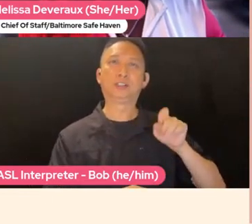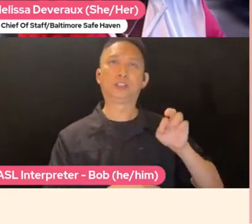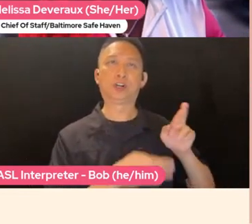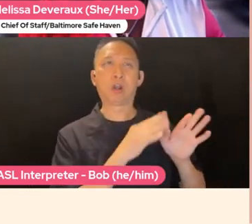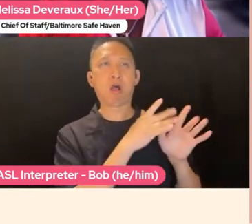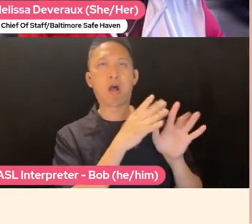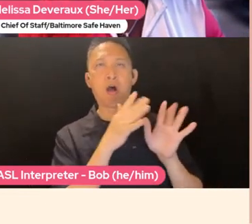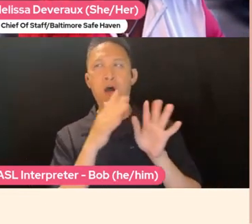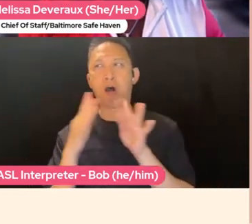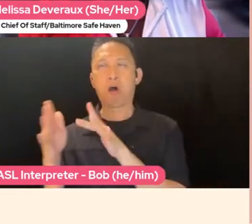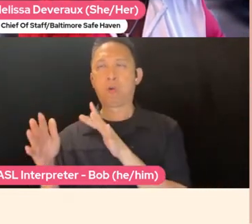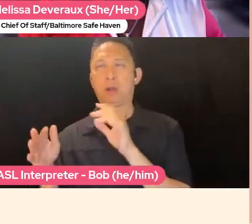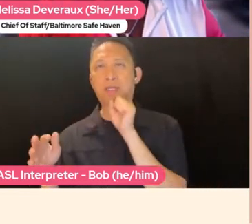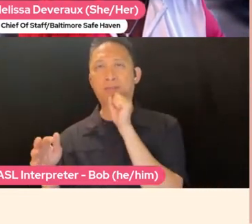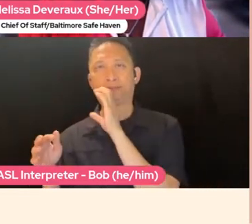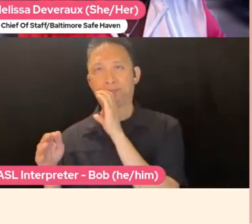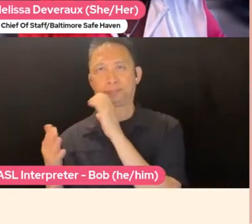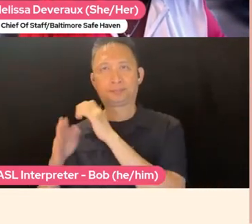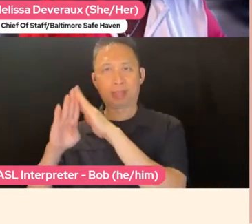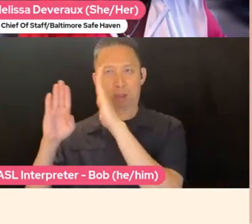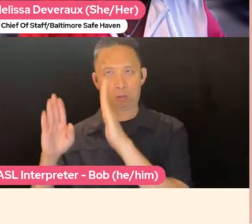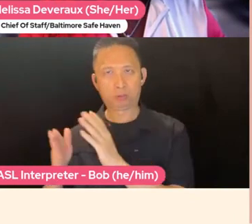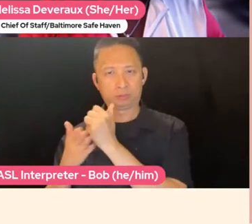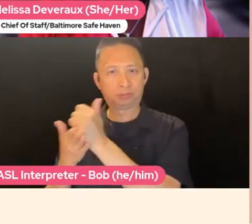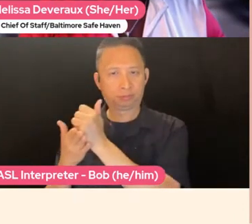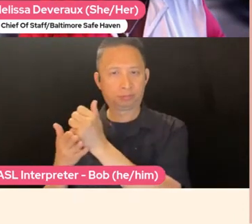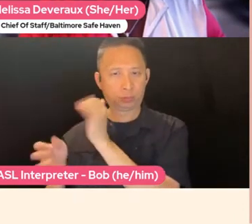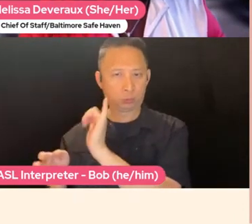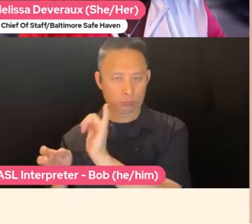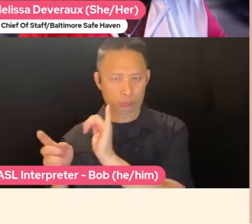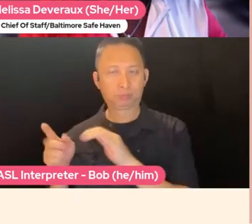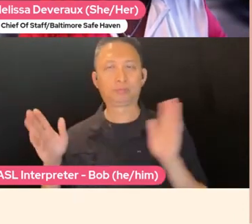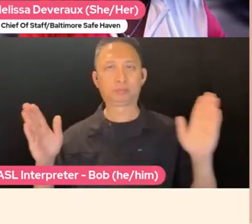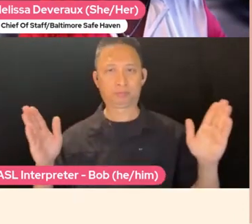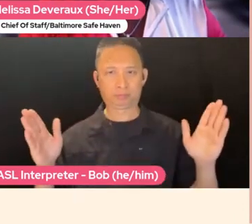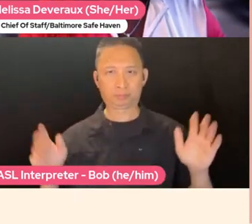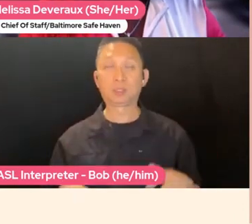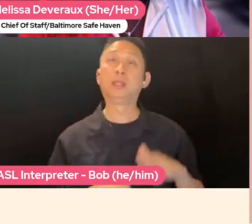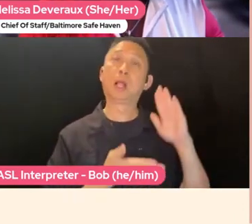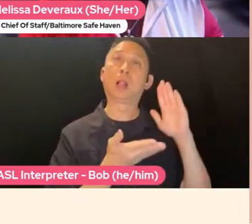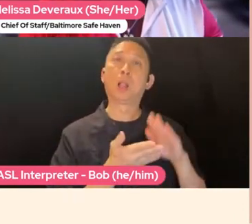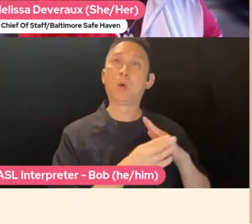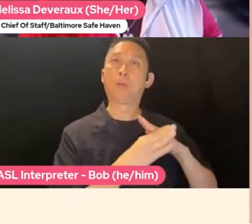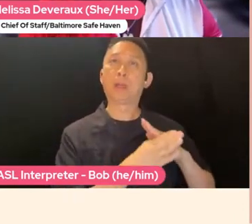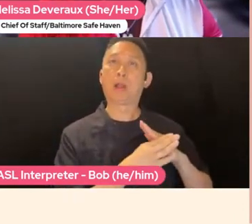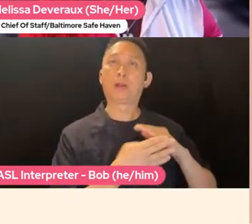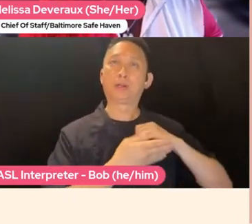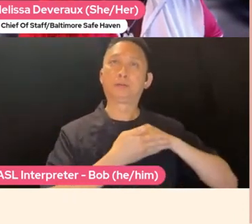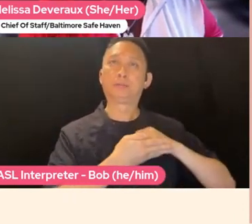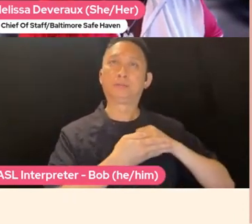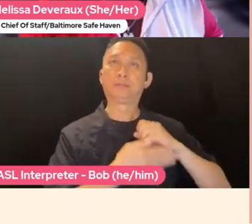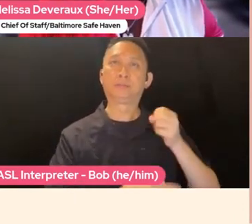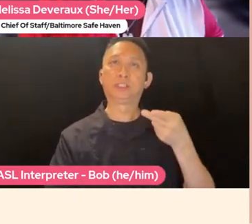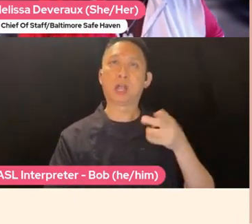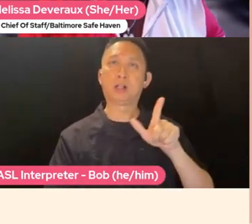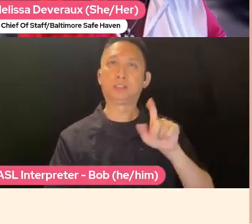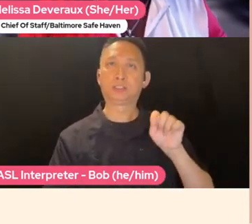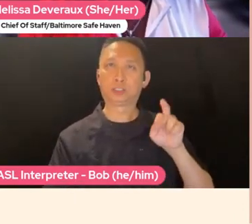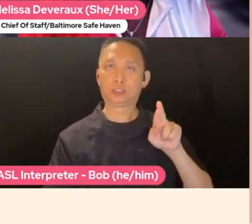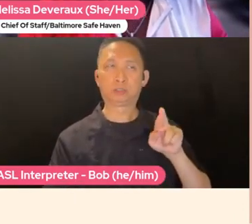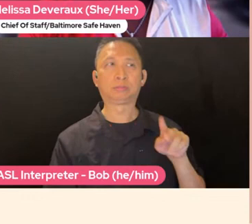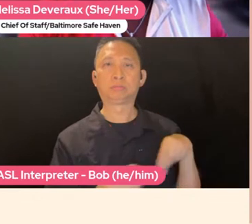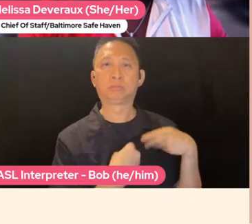barrier shelter and our transitional housing, which we have two properties. Our low barrier shelter is basically